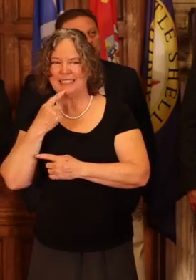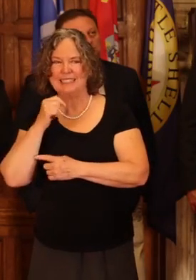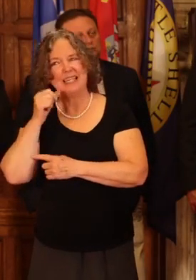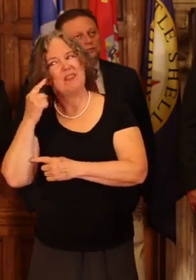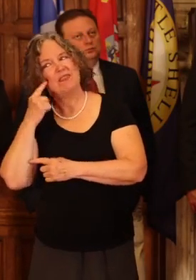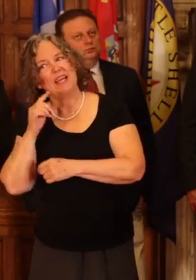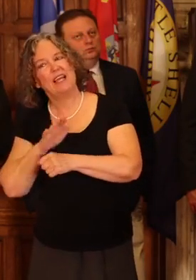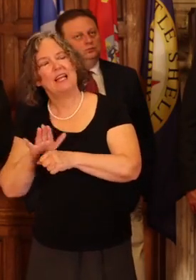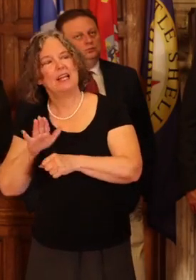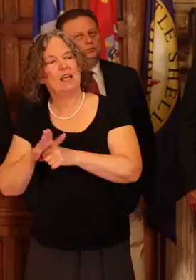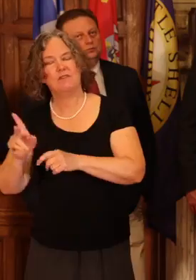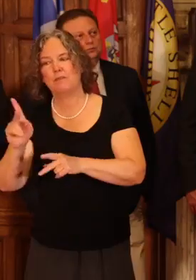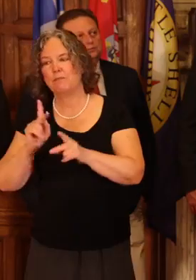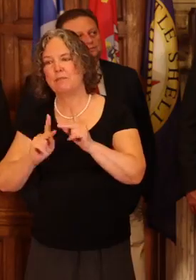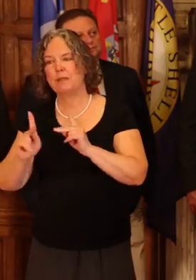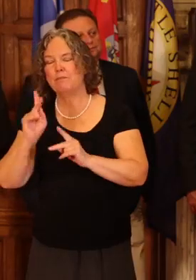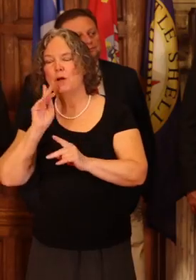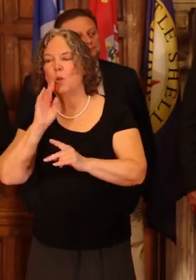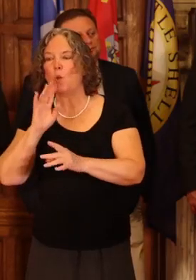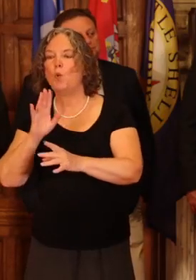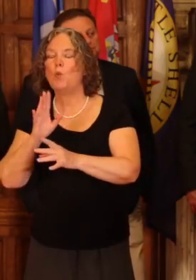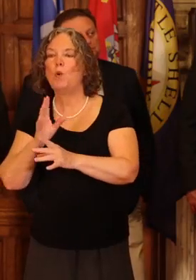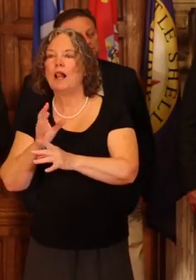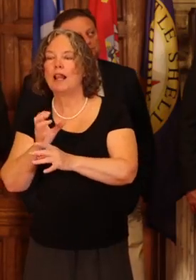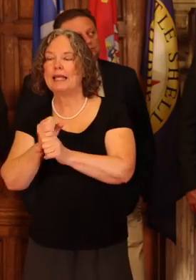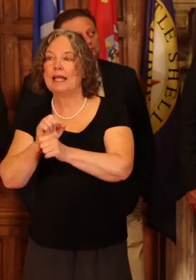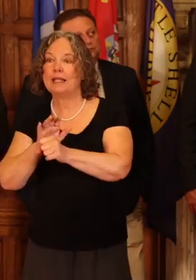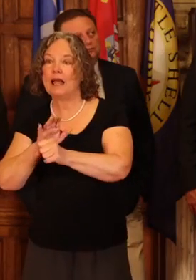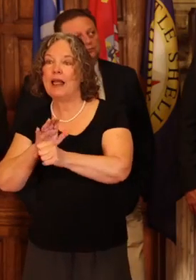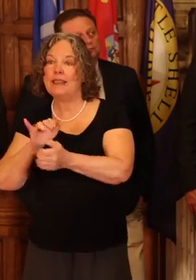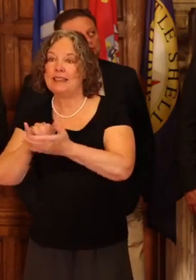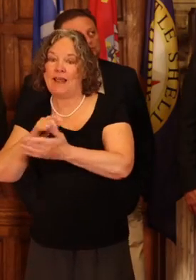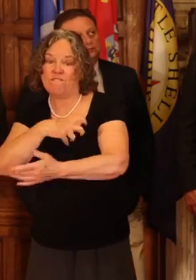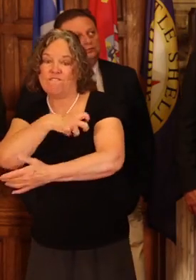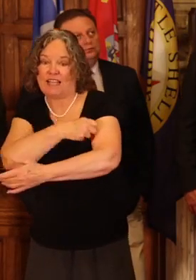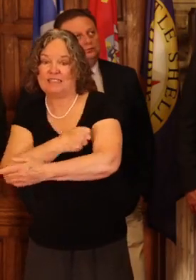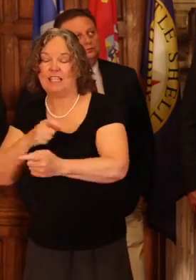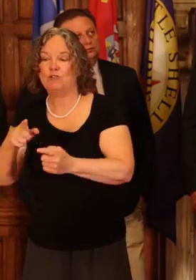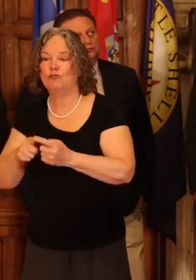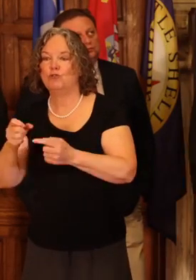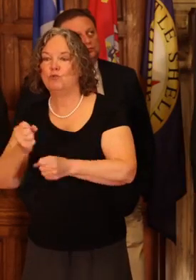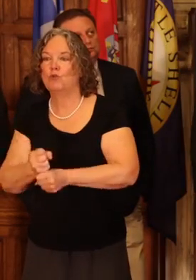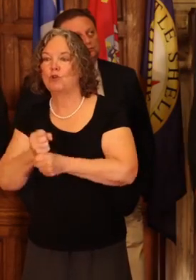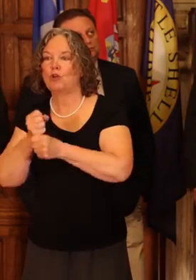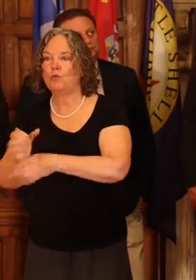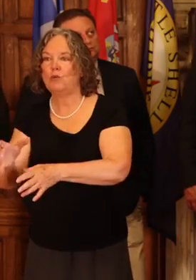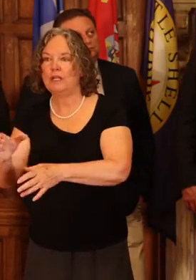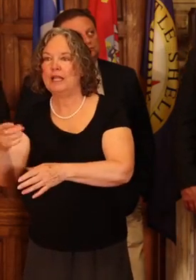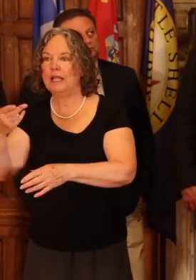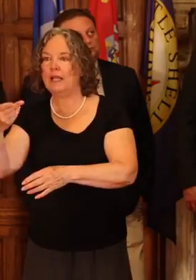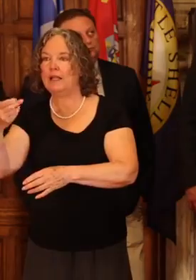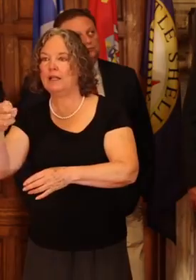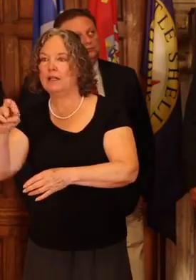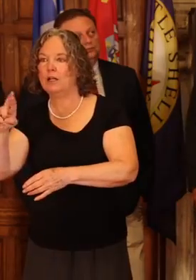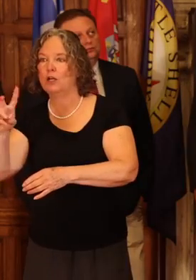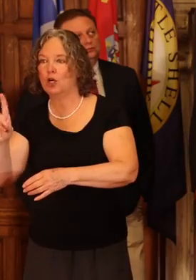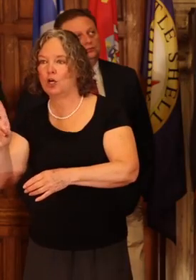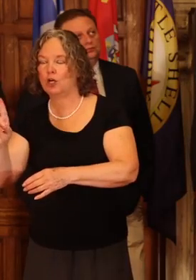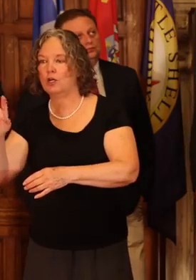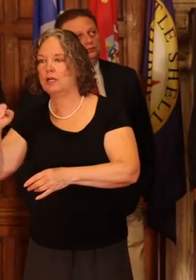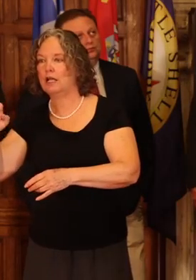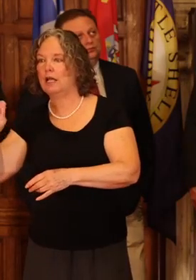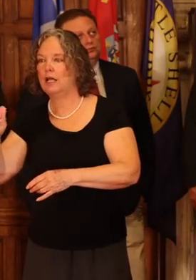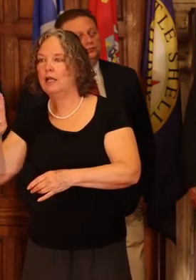the vaccine to reach that ideal widespread immunity. So I'm wondering if both of you all can speak to whether that drop in demand is